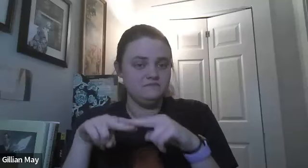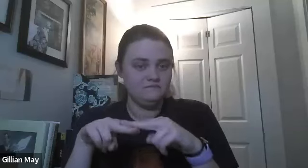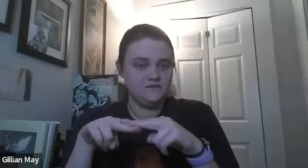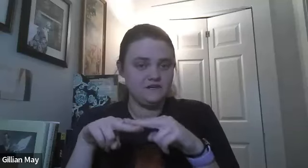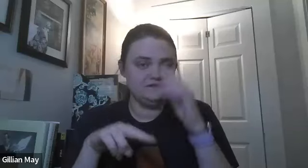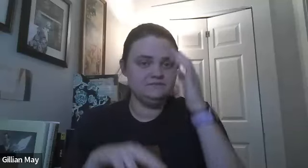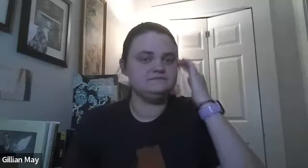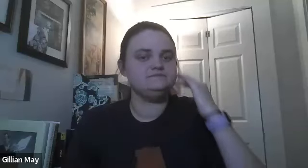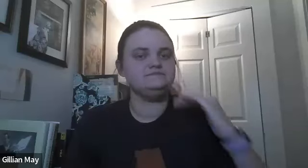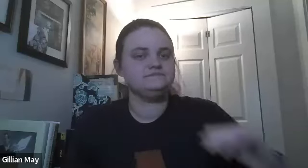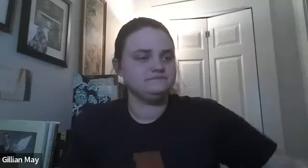Fun.